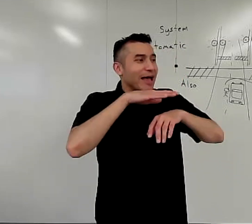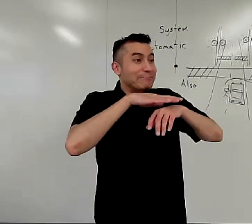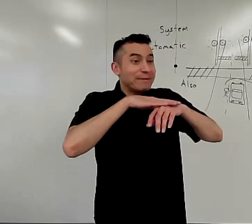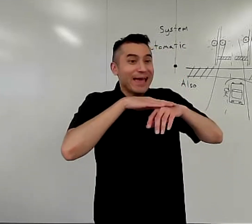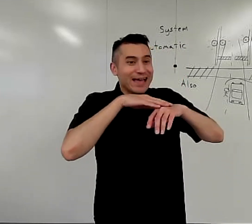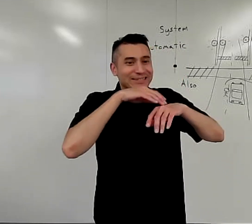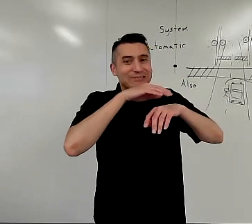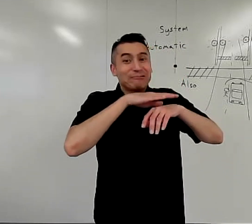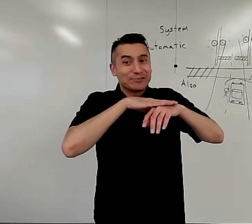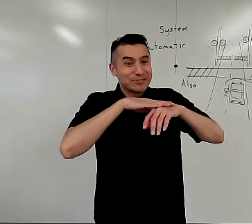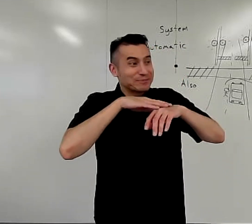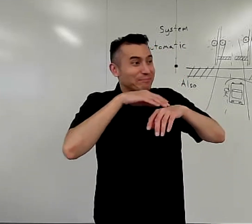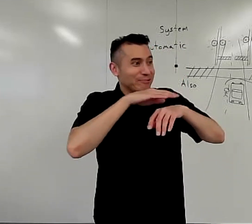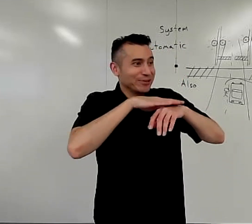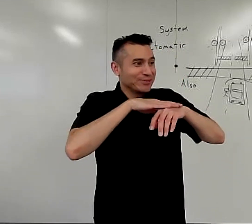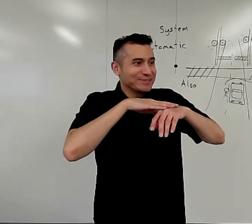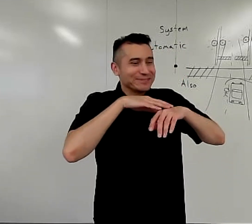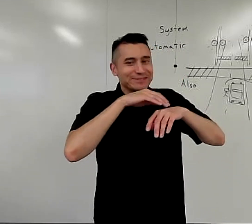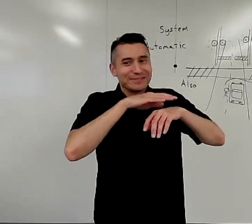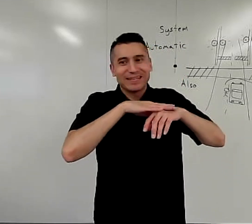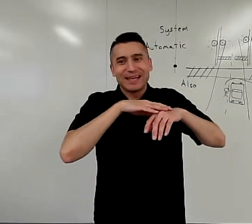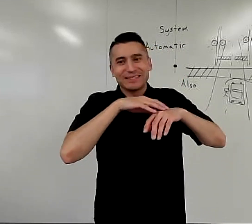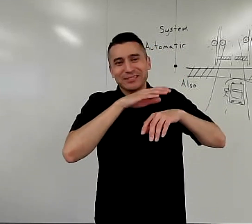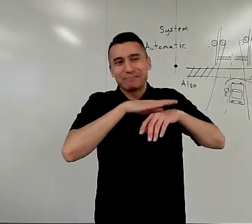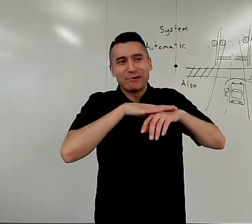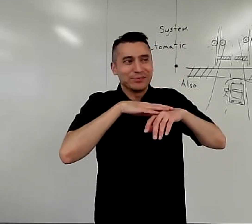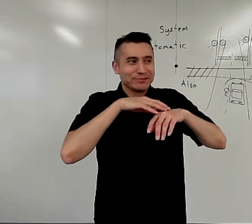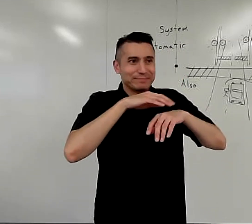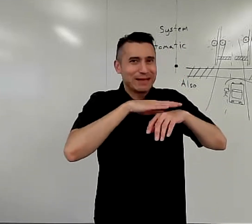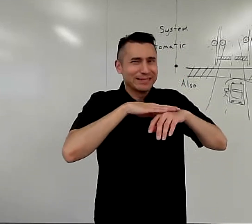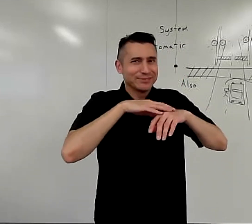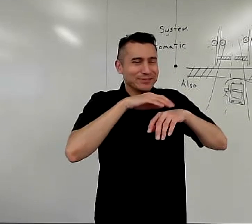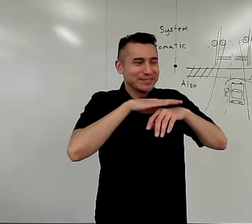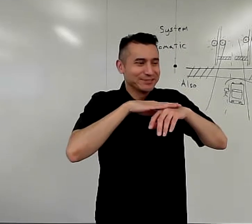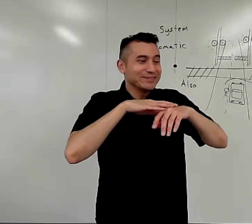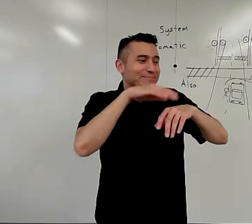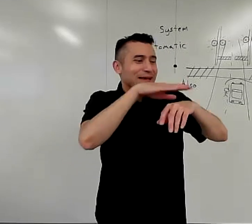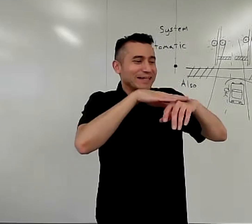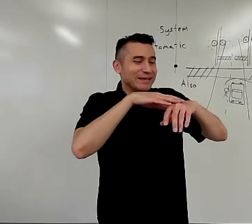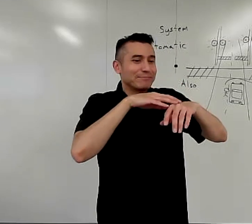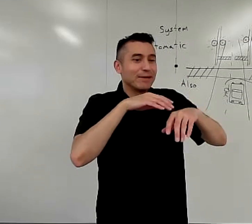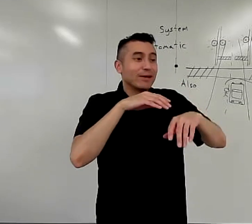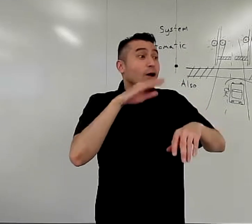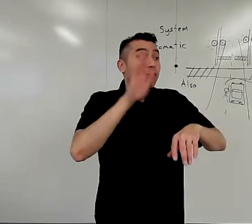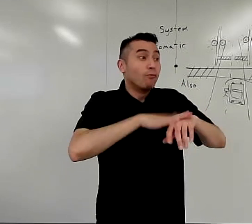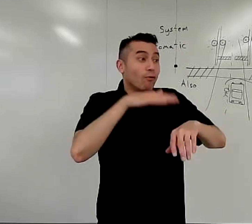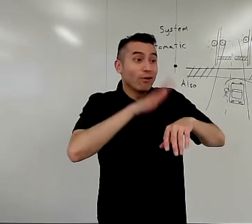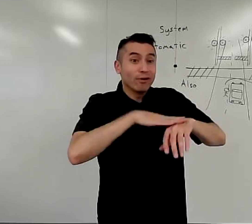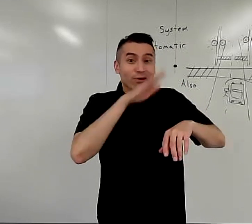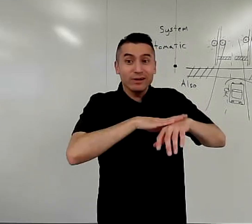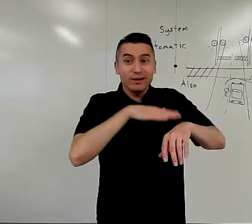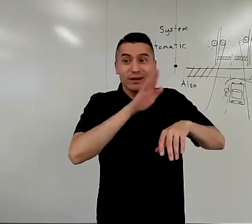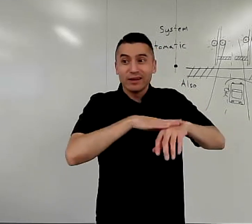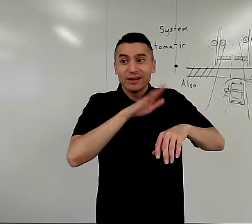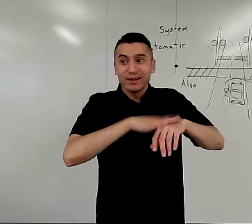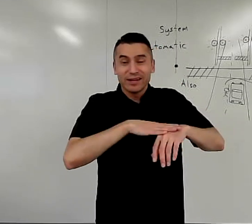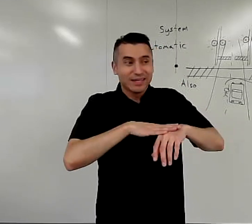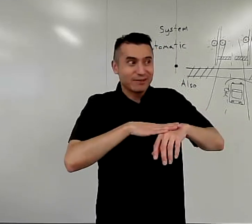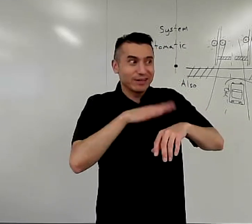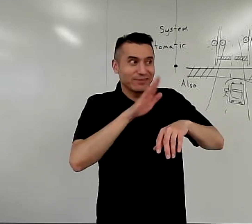A pet, or to spoil, as in to spoil your pets or your children, you're petting them. Warn, I want to